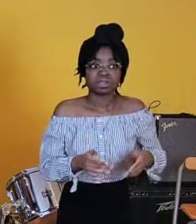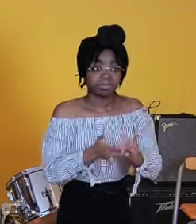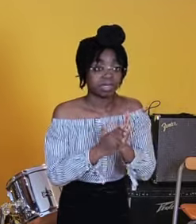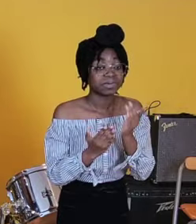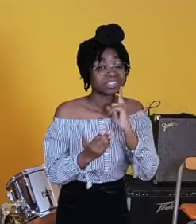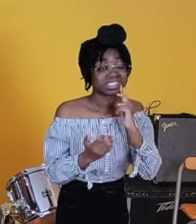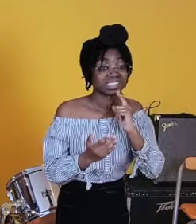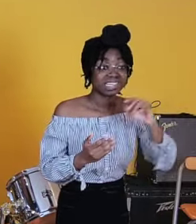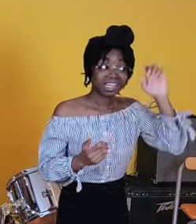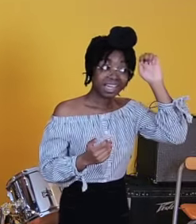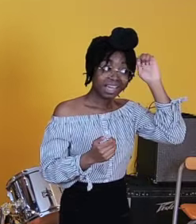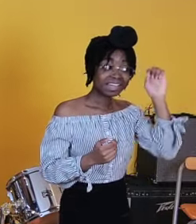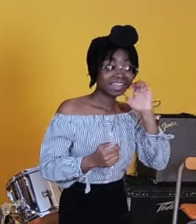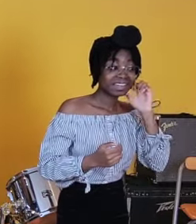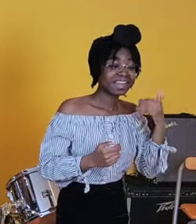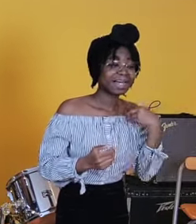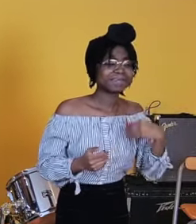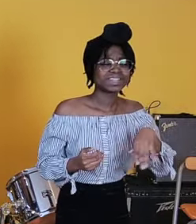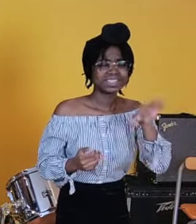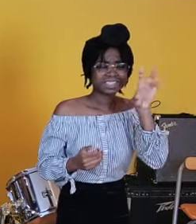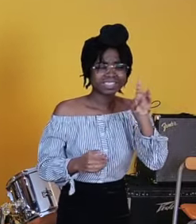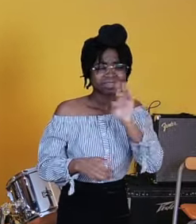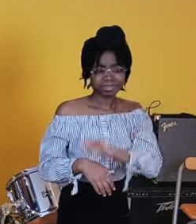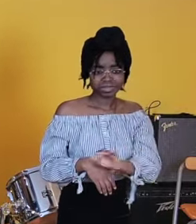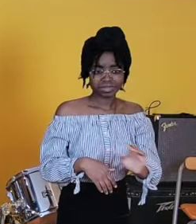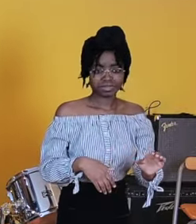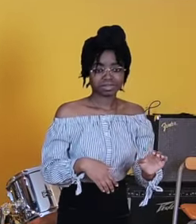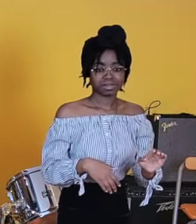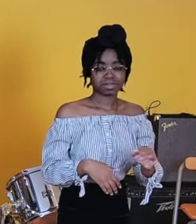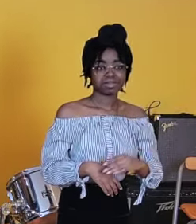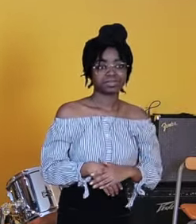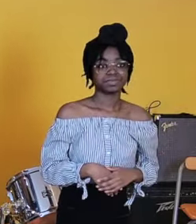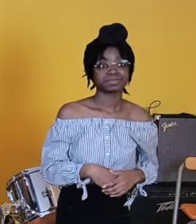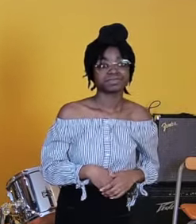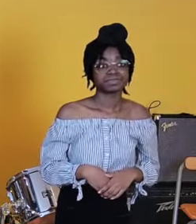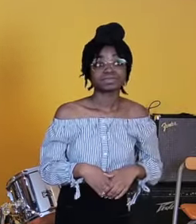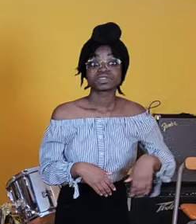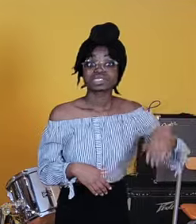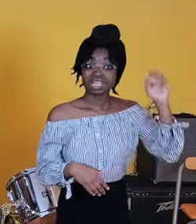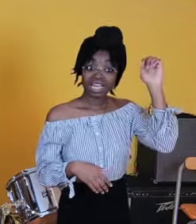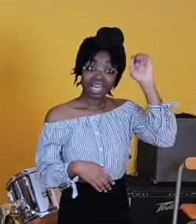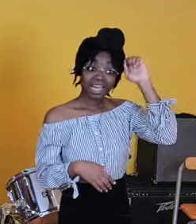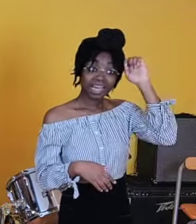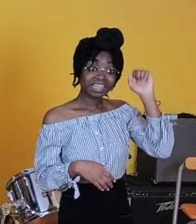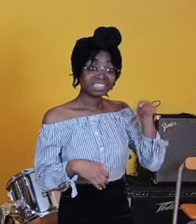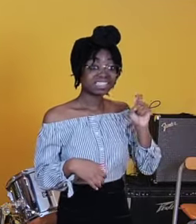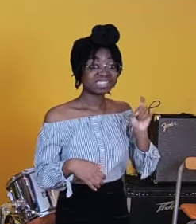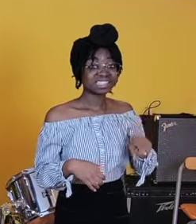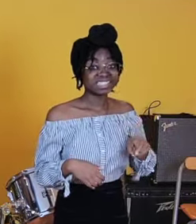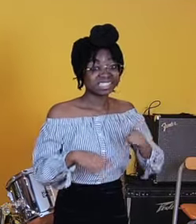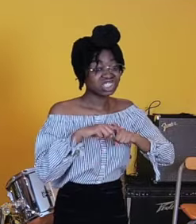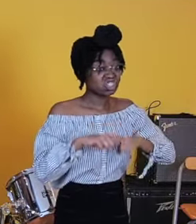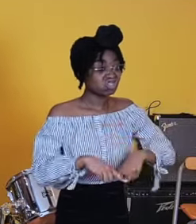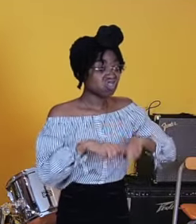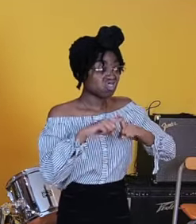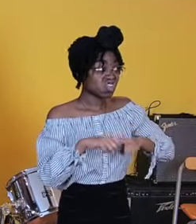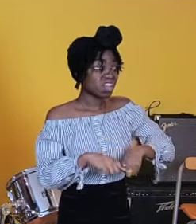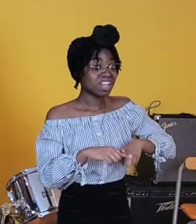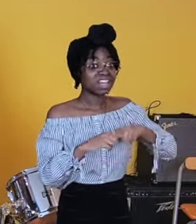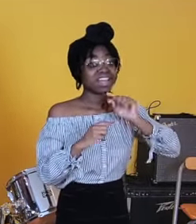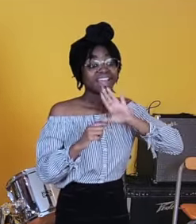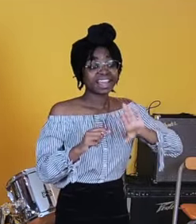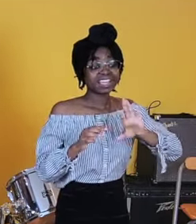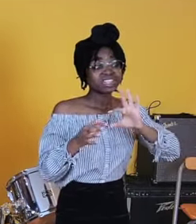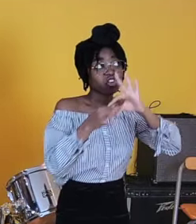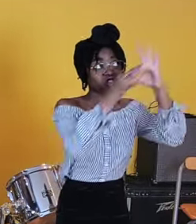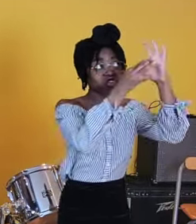Now, Adam had to lean into his relationship with his heavenly father, which isn't a bad place to be. And this morning,